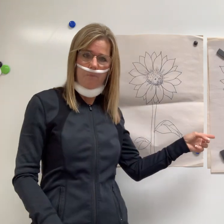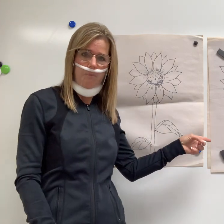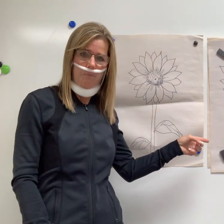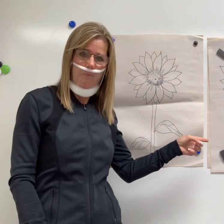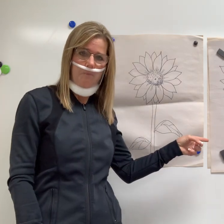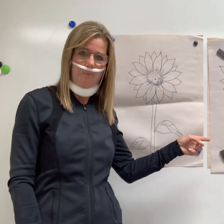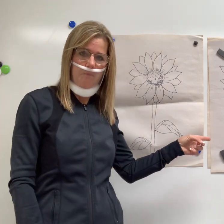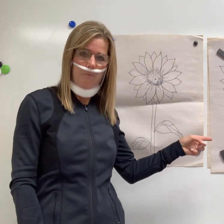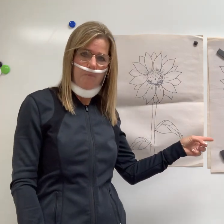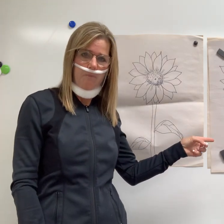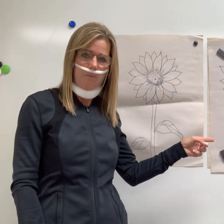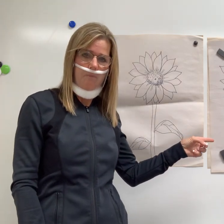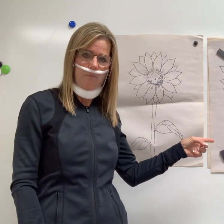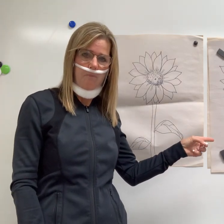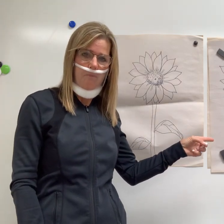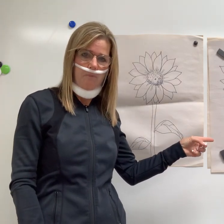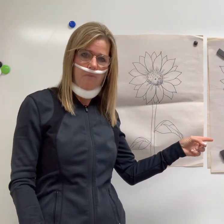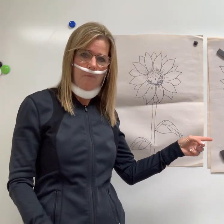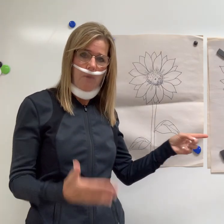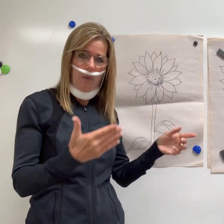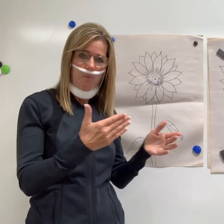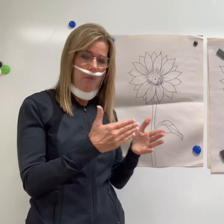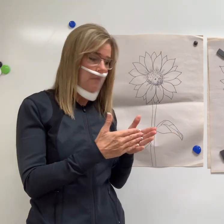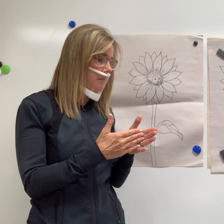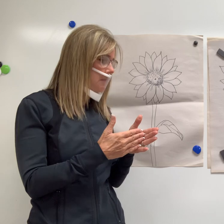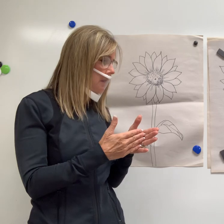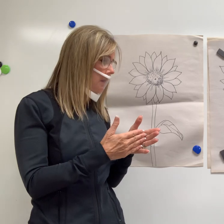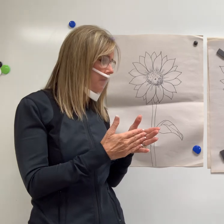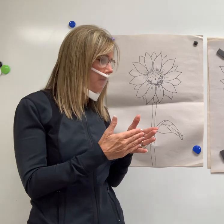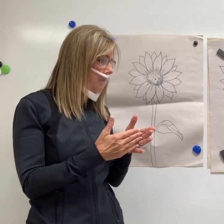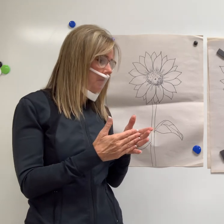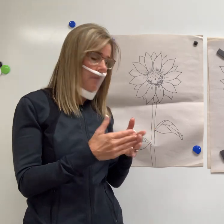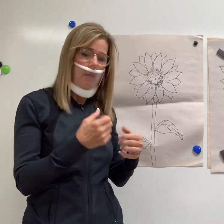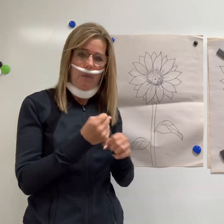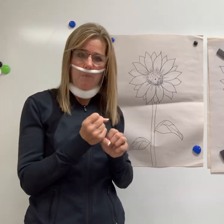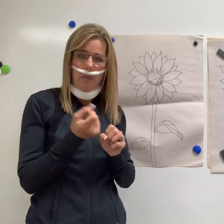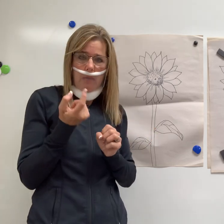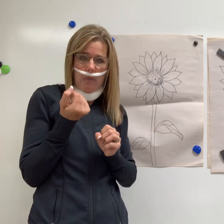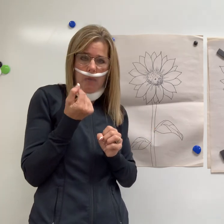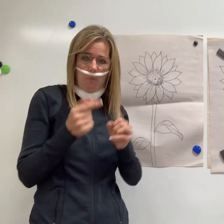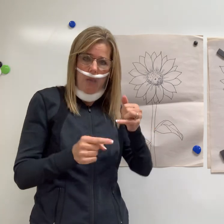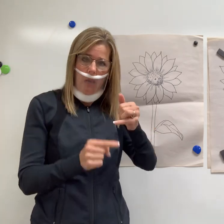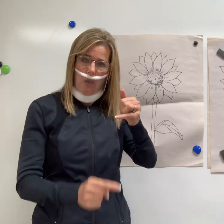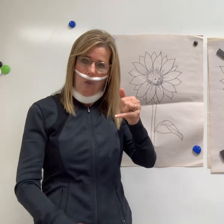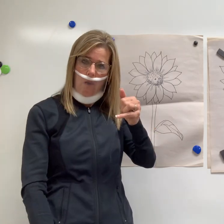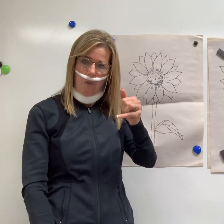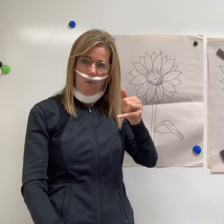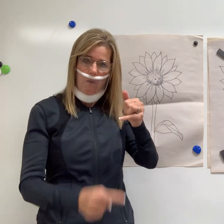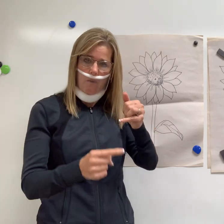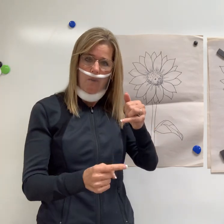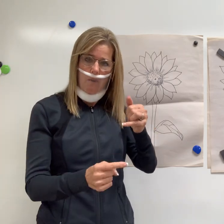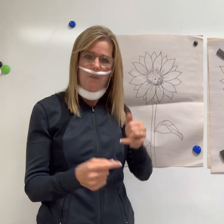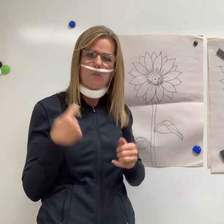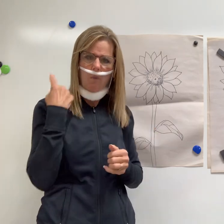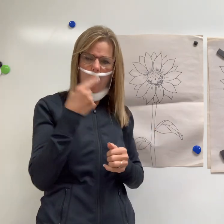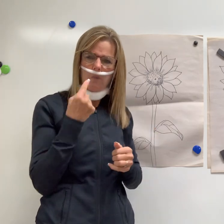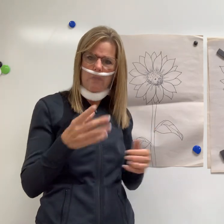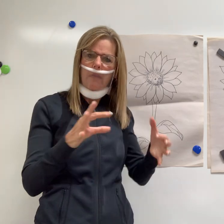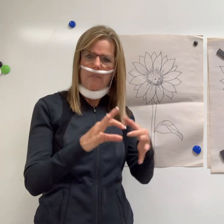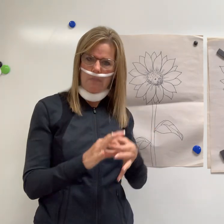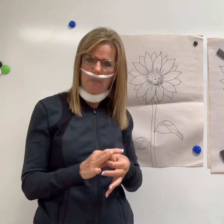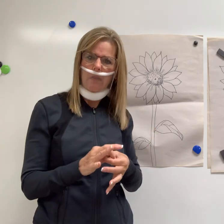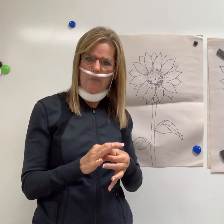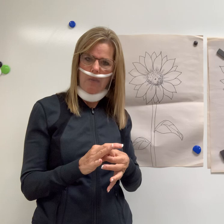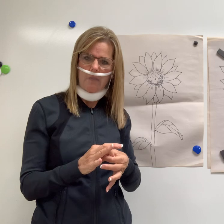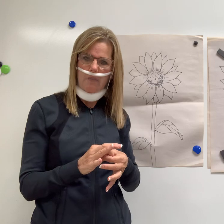started. I'm gonna stop, jump over, make it a little longer. So now it really looks like it's stuck on, like it's a part of the